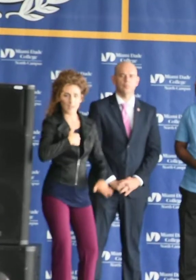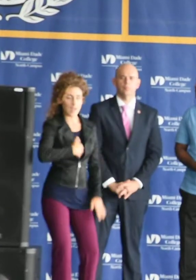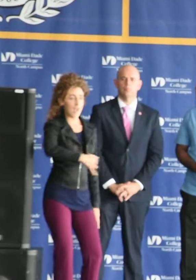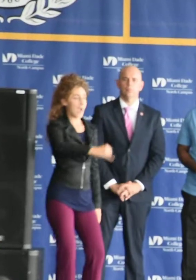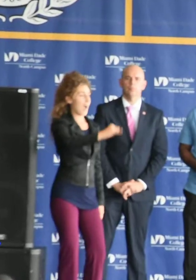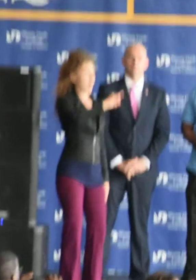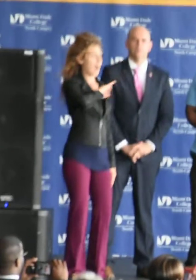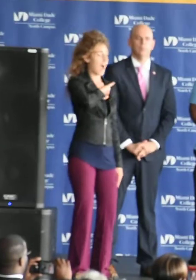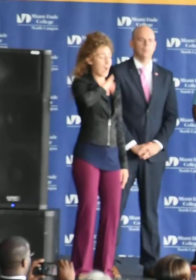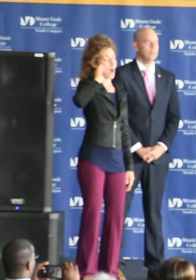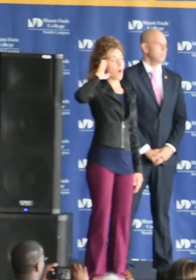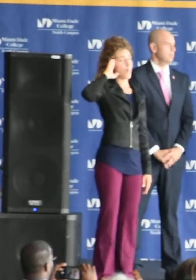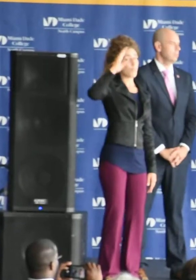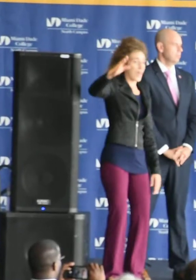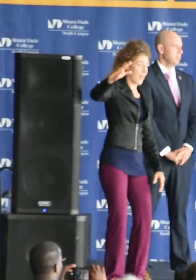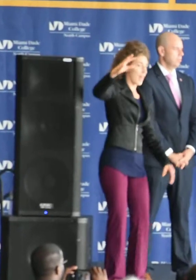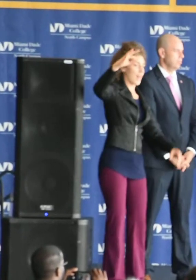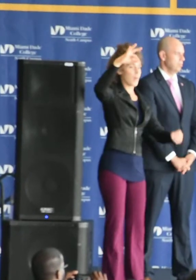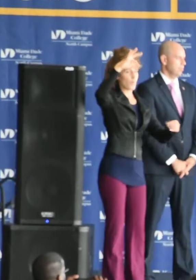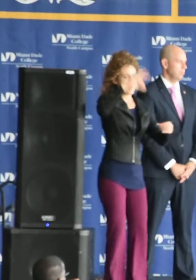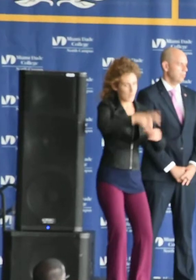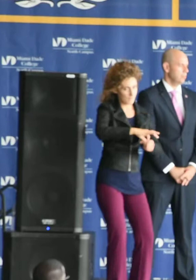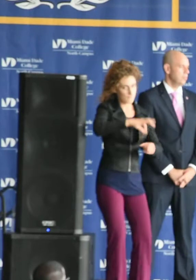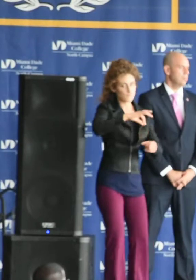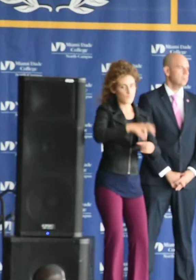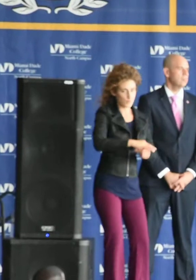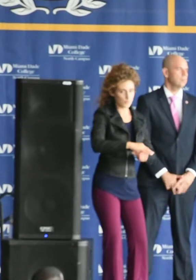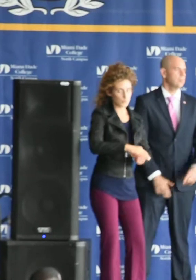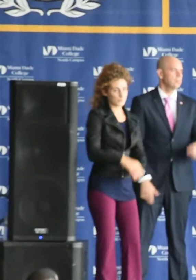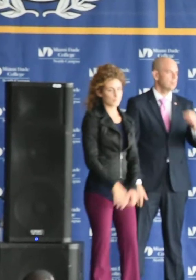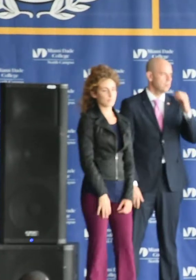I will vote.